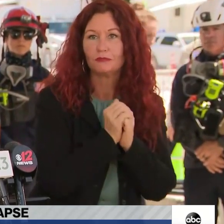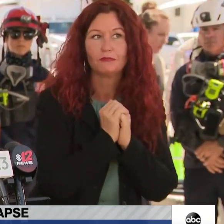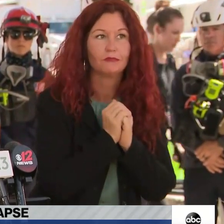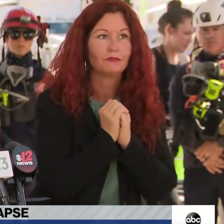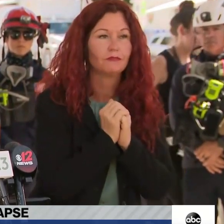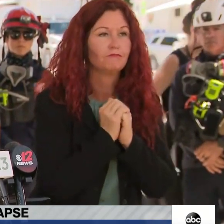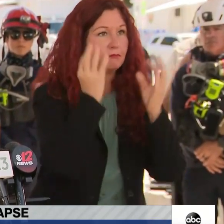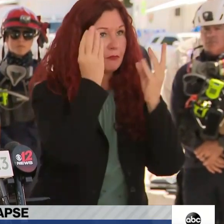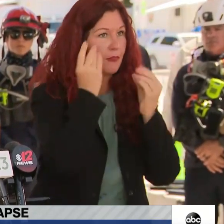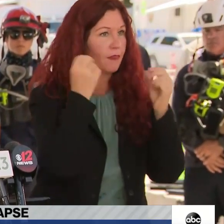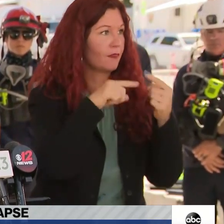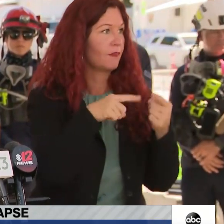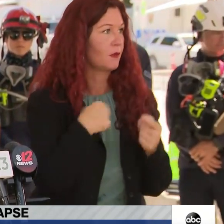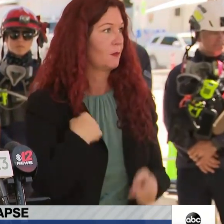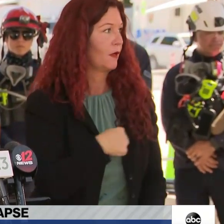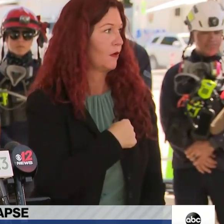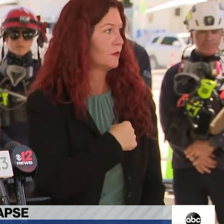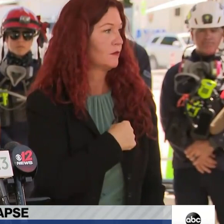across the world.